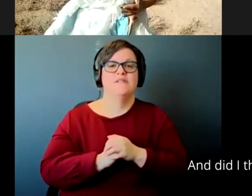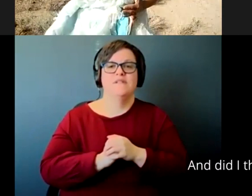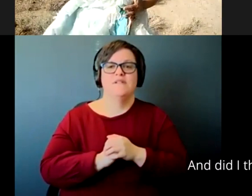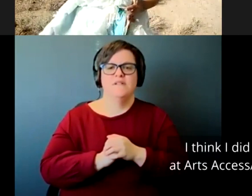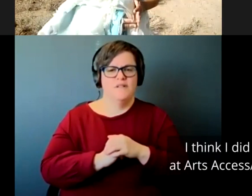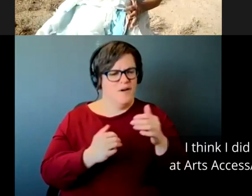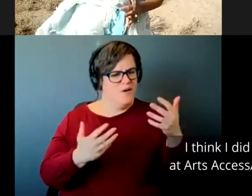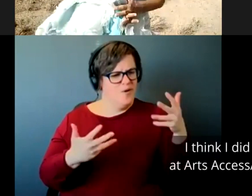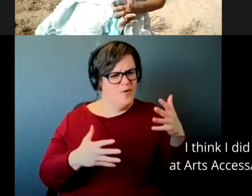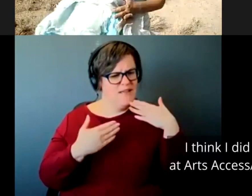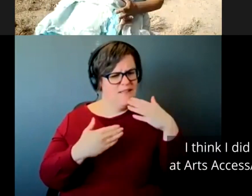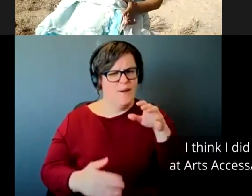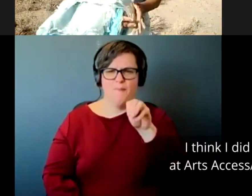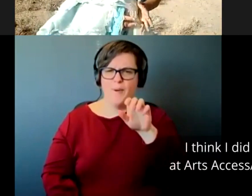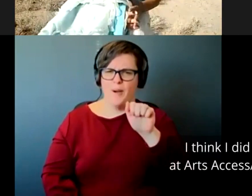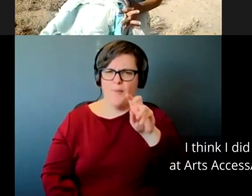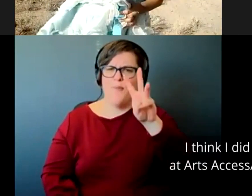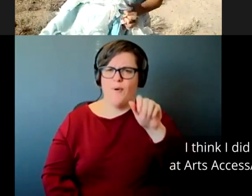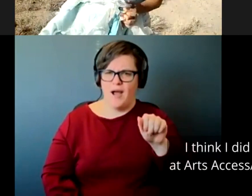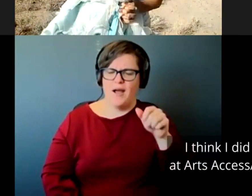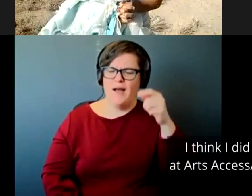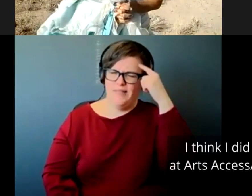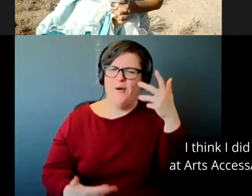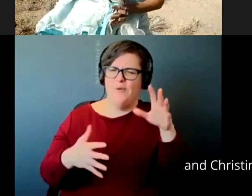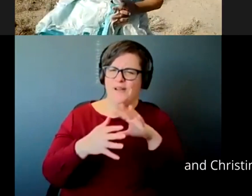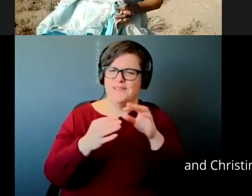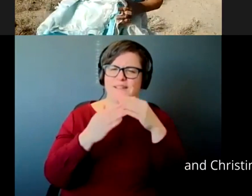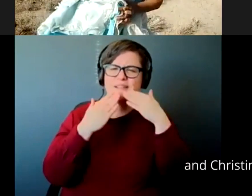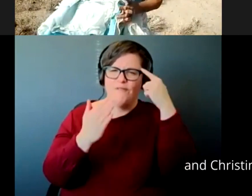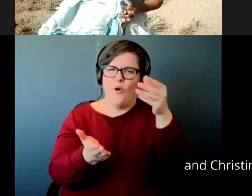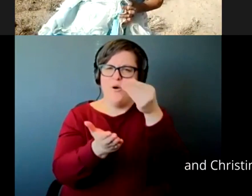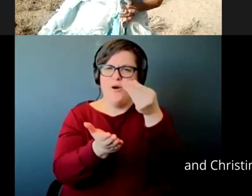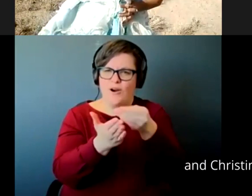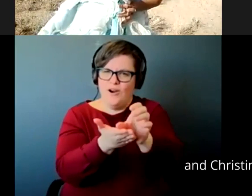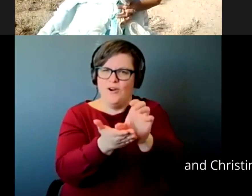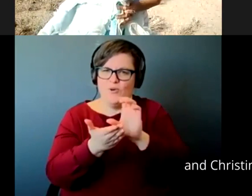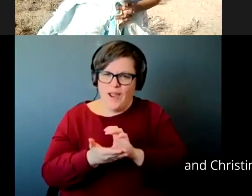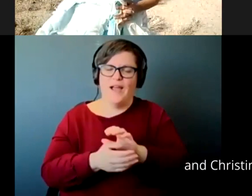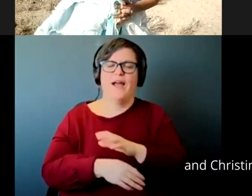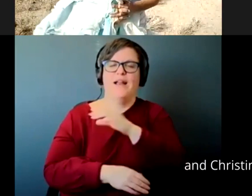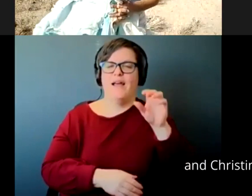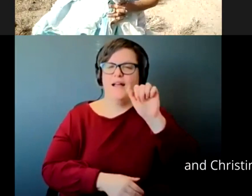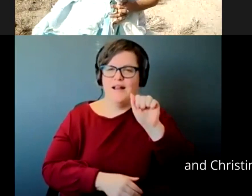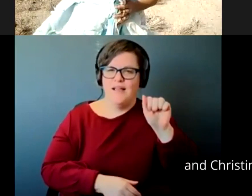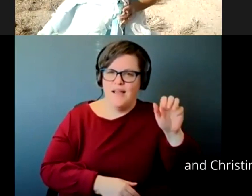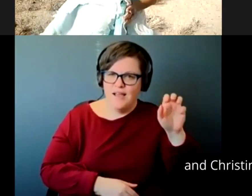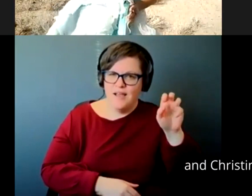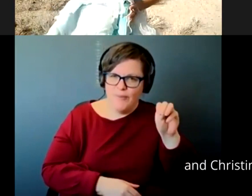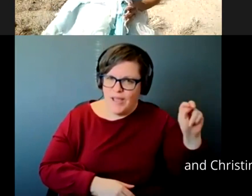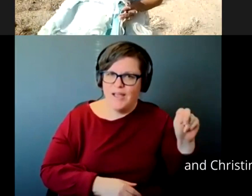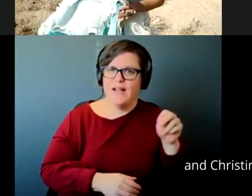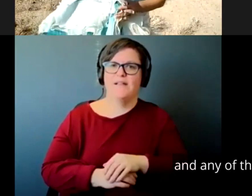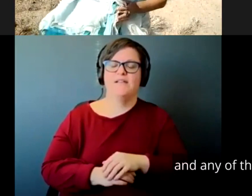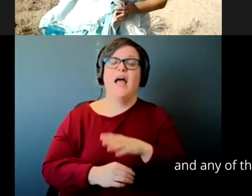thank Mawa? I think I did, for the grant and Arts Accessibility Network, and Christina for